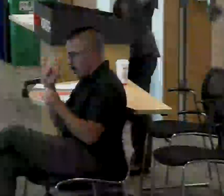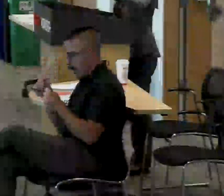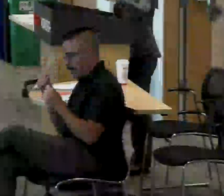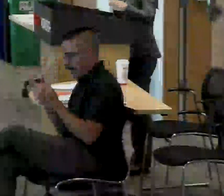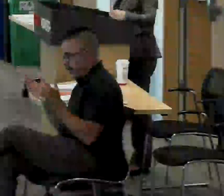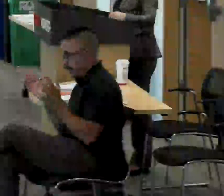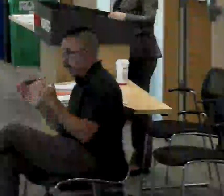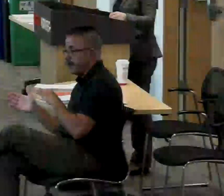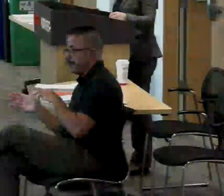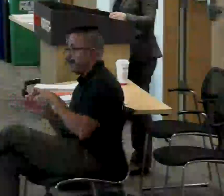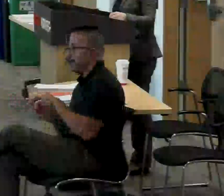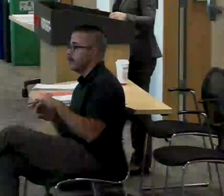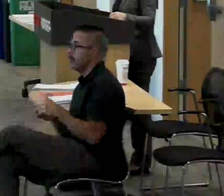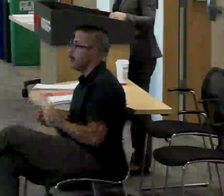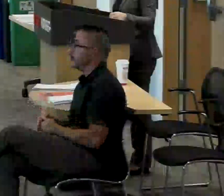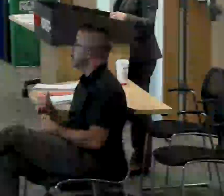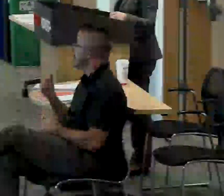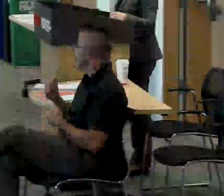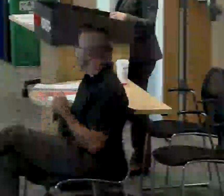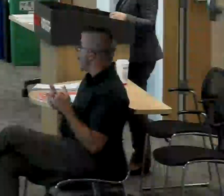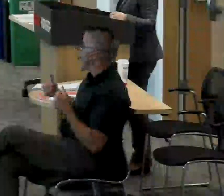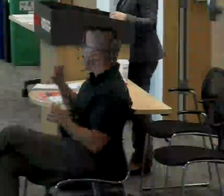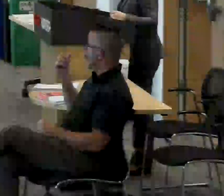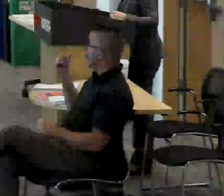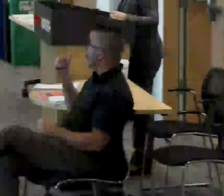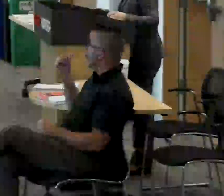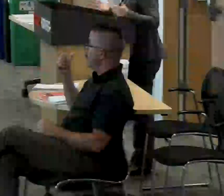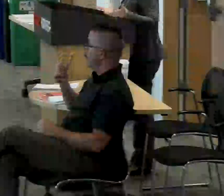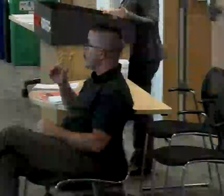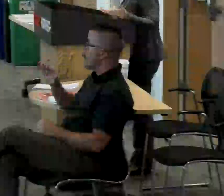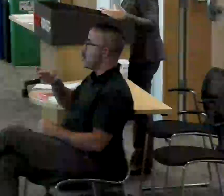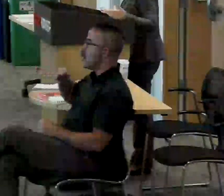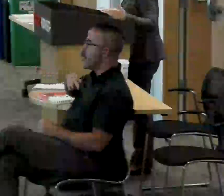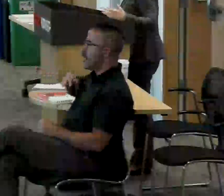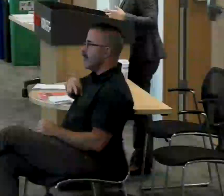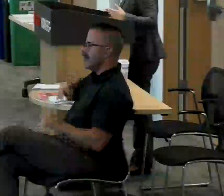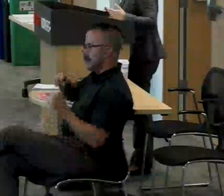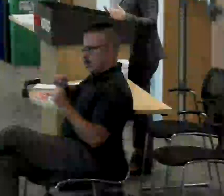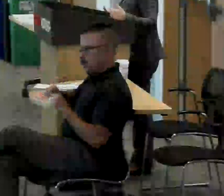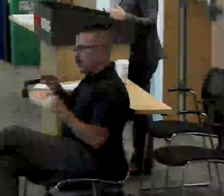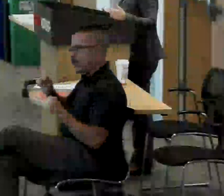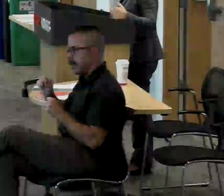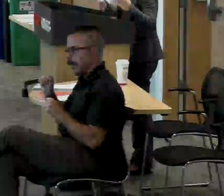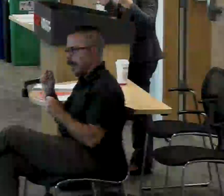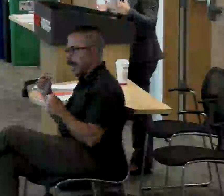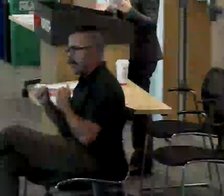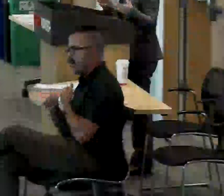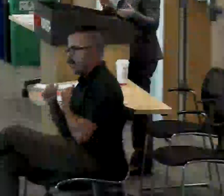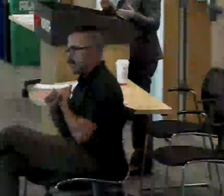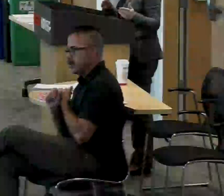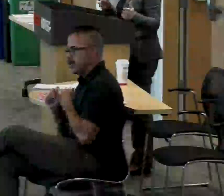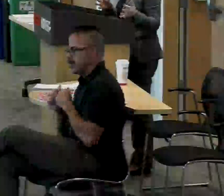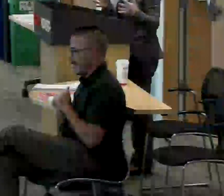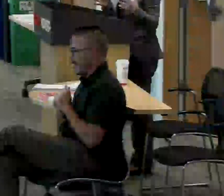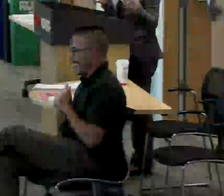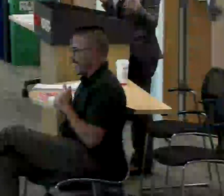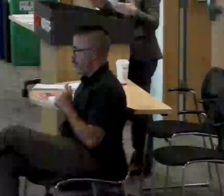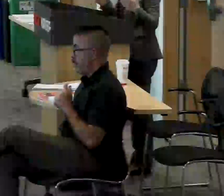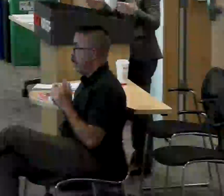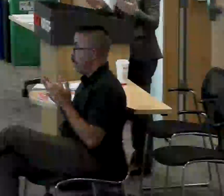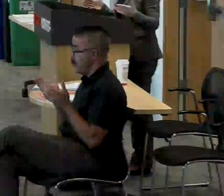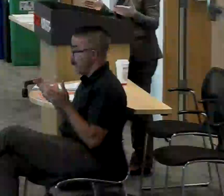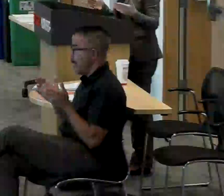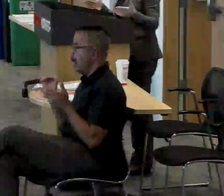have my last little sentence there says benefits may be at risk. Well, how, right? So as I mentioned earlier,